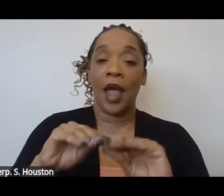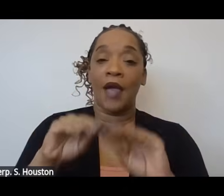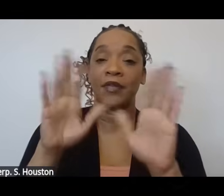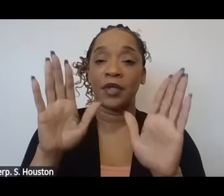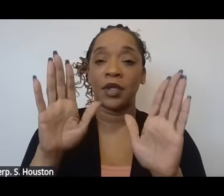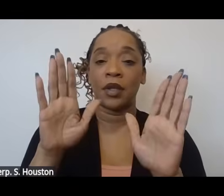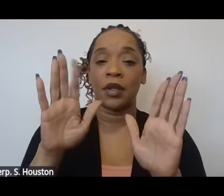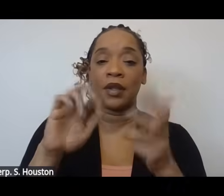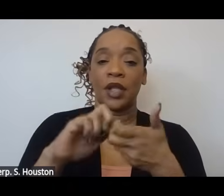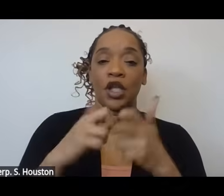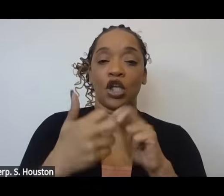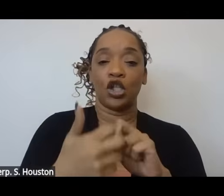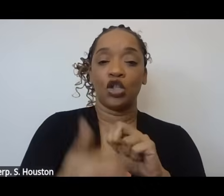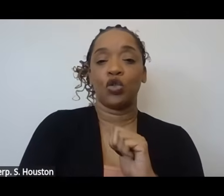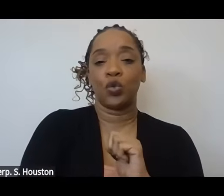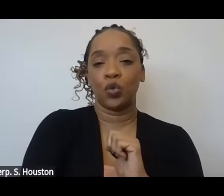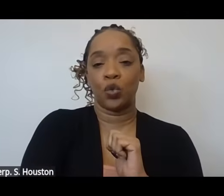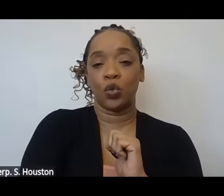didn't have the